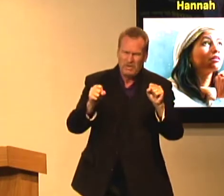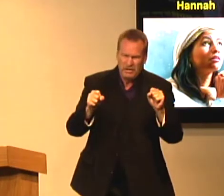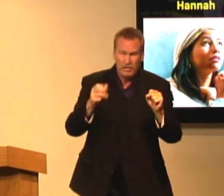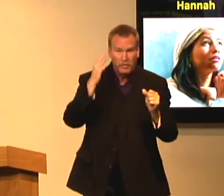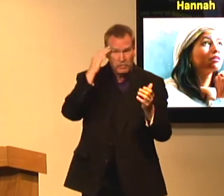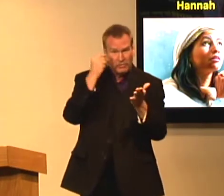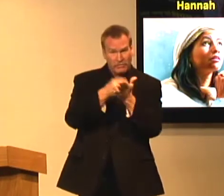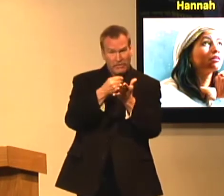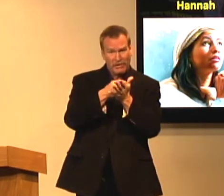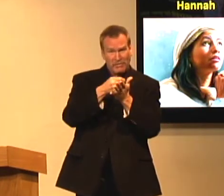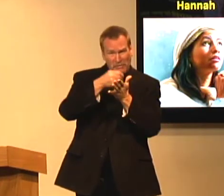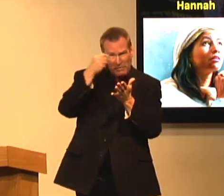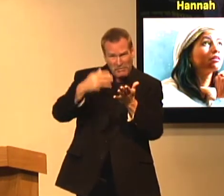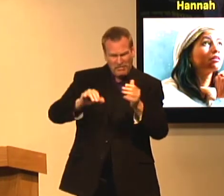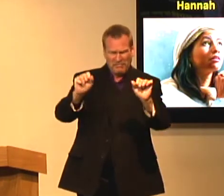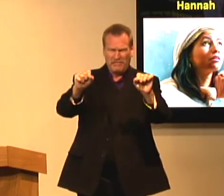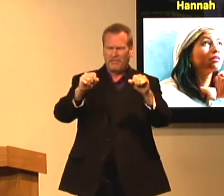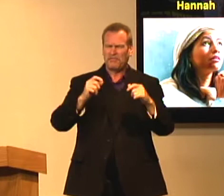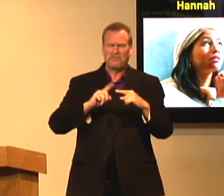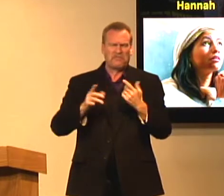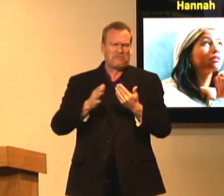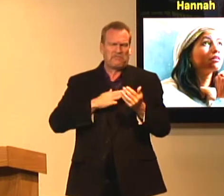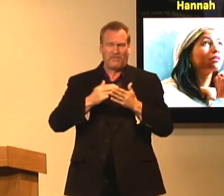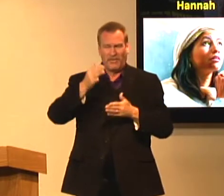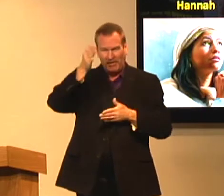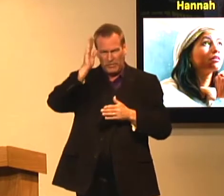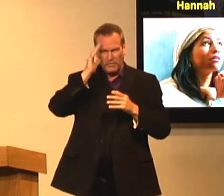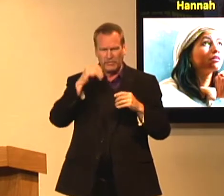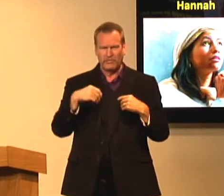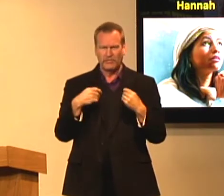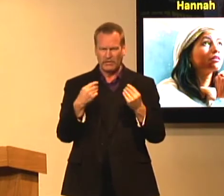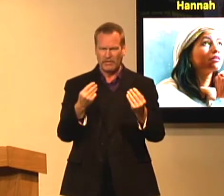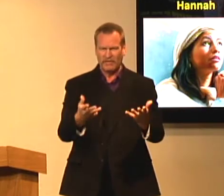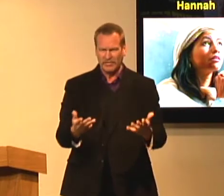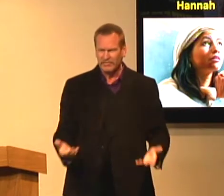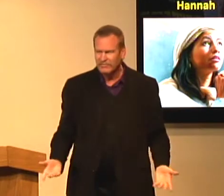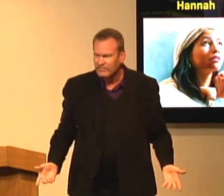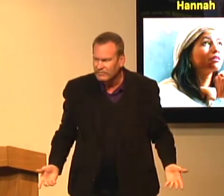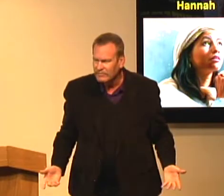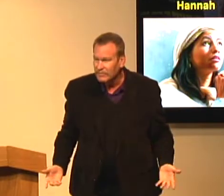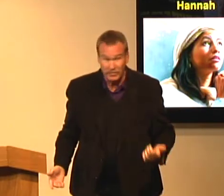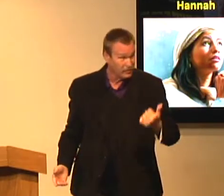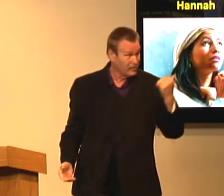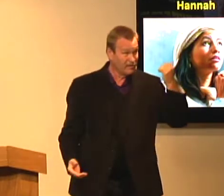they adopt, because there are so many children in the world that need parents, and it's expensive. It is.